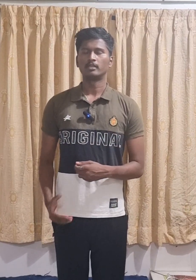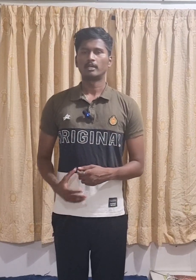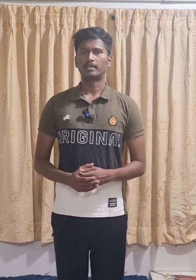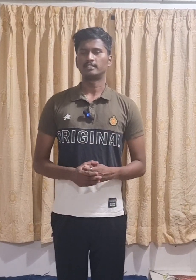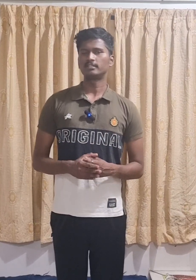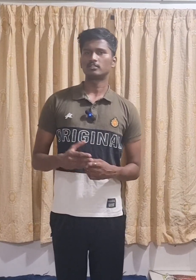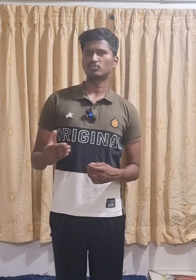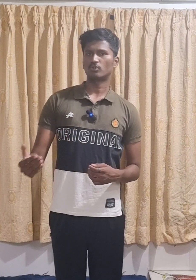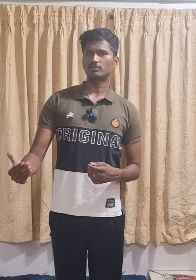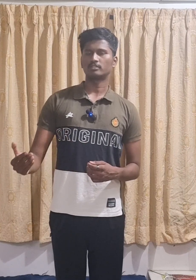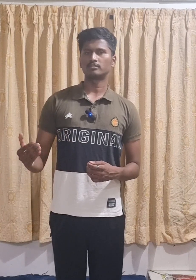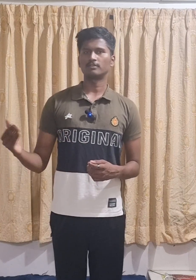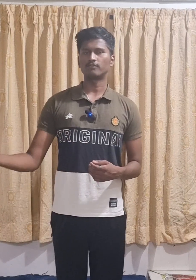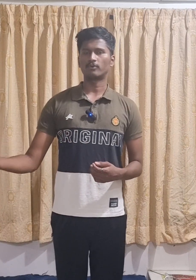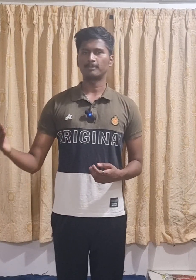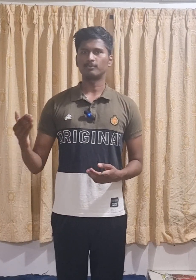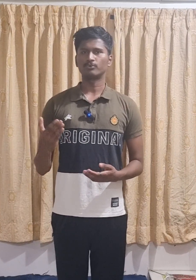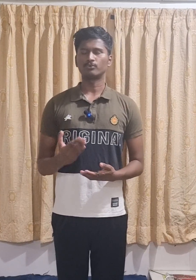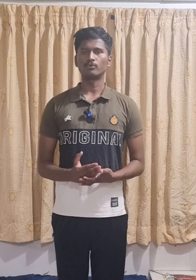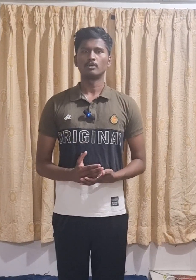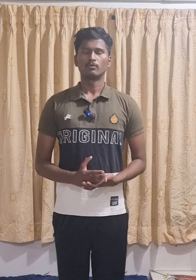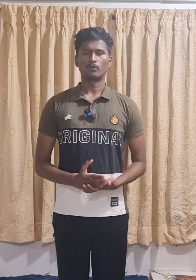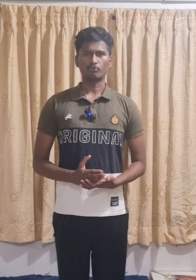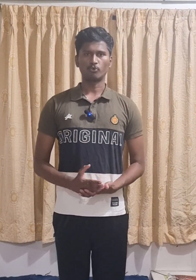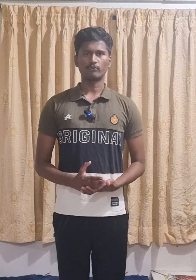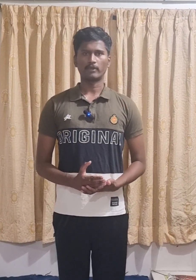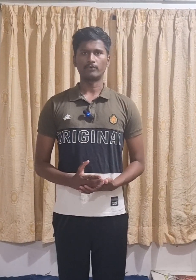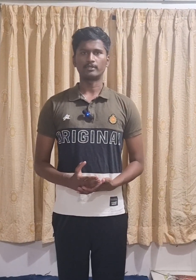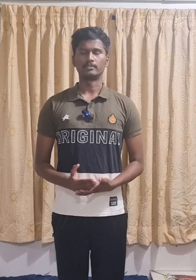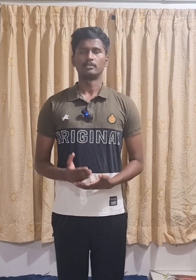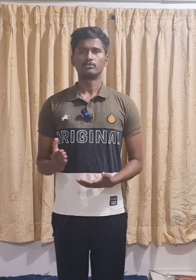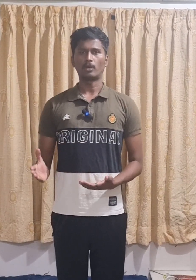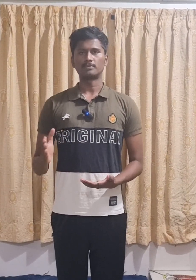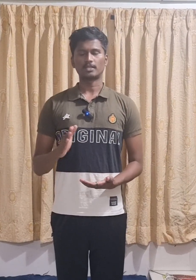and it is also not necessary for him to know what code we have written. So abstraction